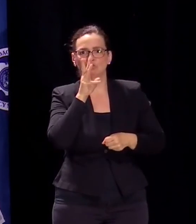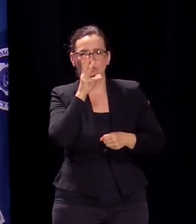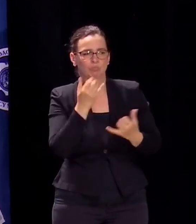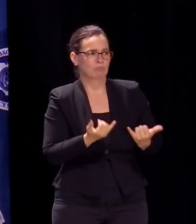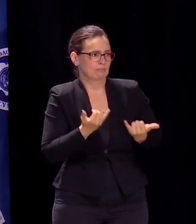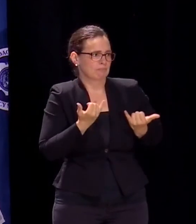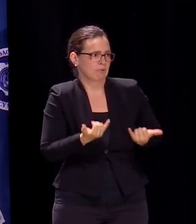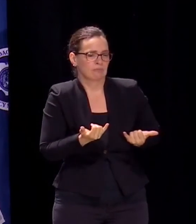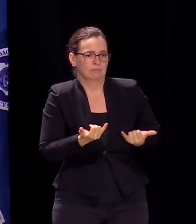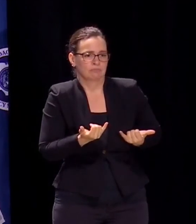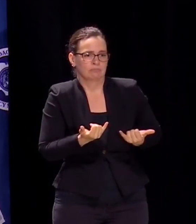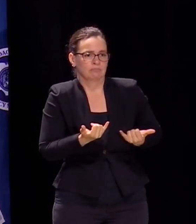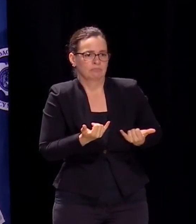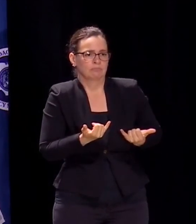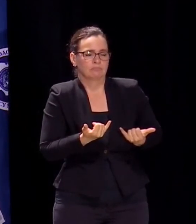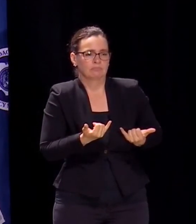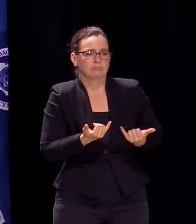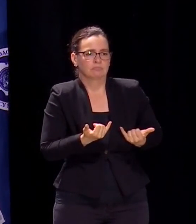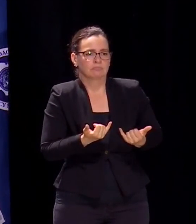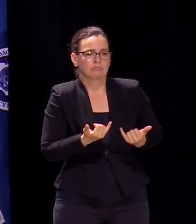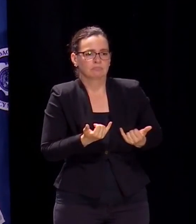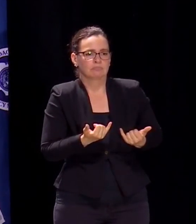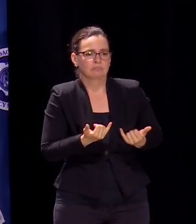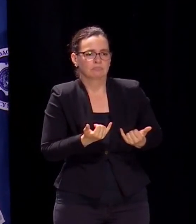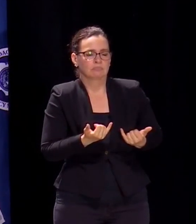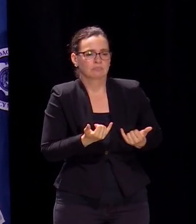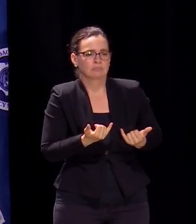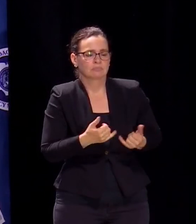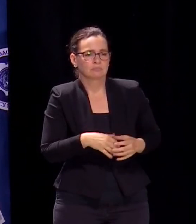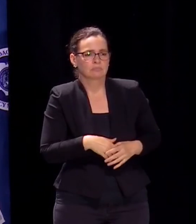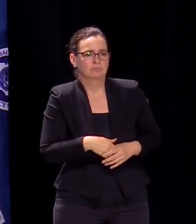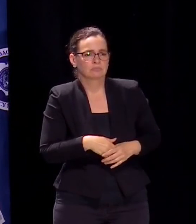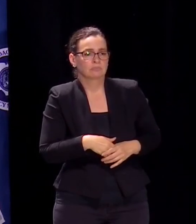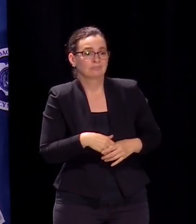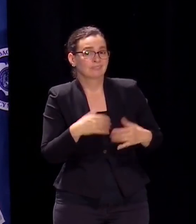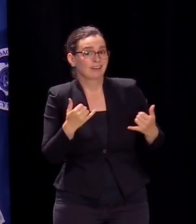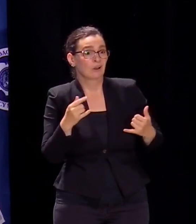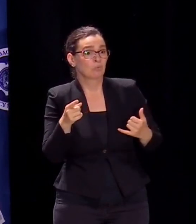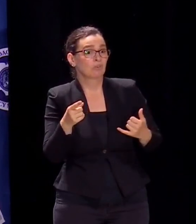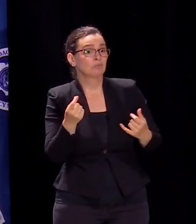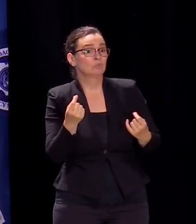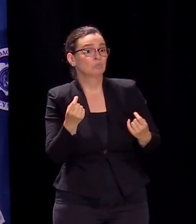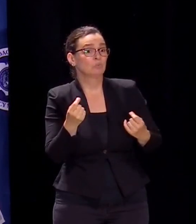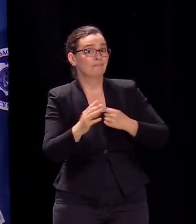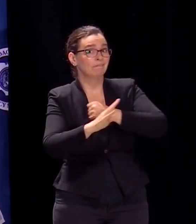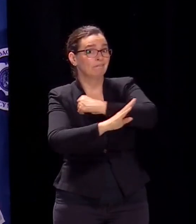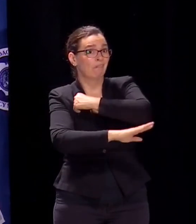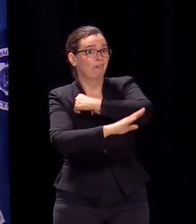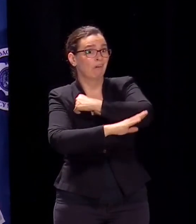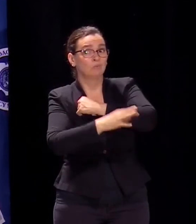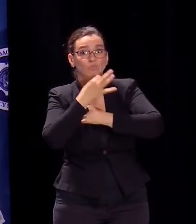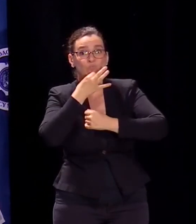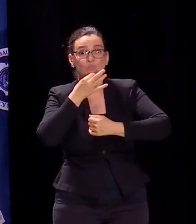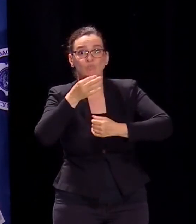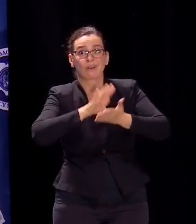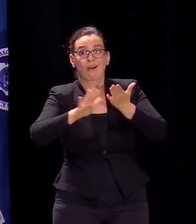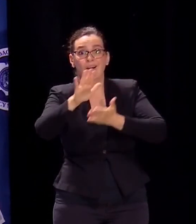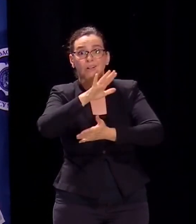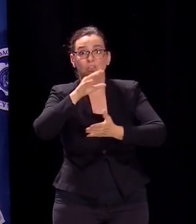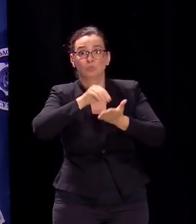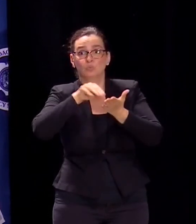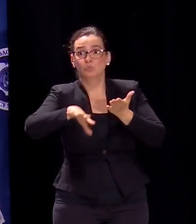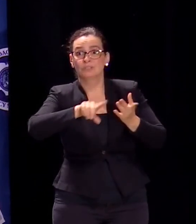do you feel about students coming back to Syracuse University and other colleges in, you know, less than 2 months' time? We need to get them